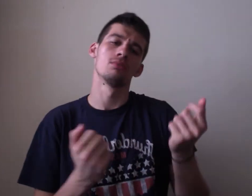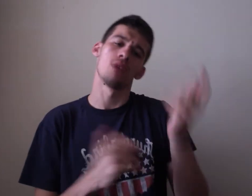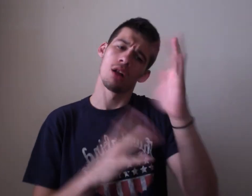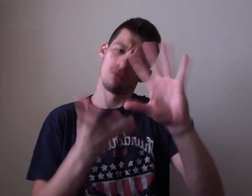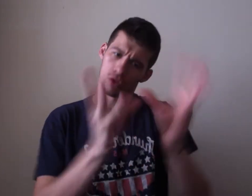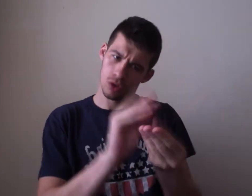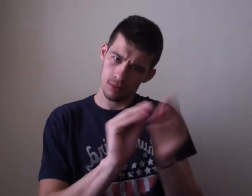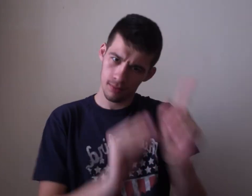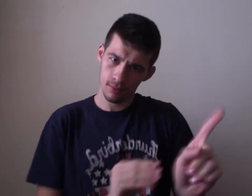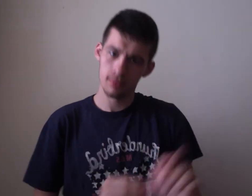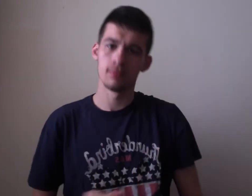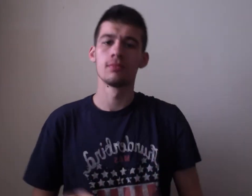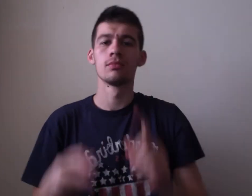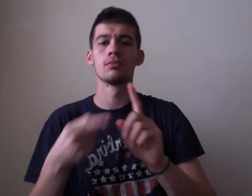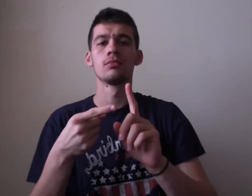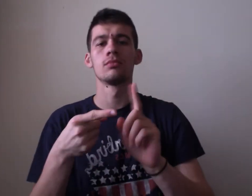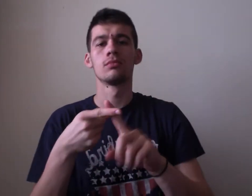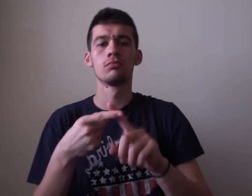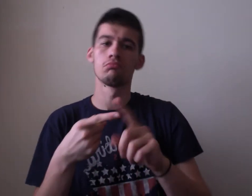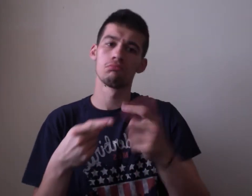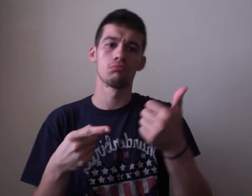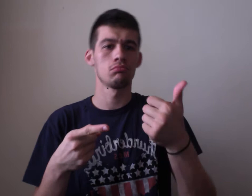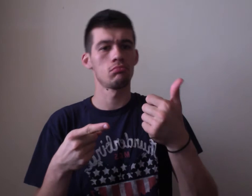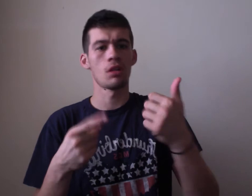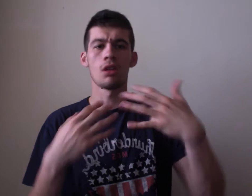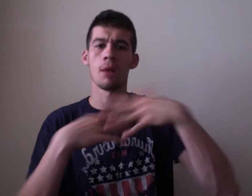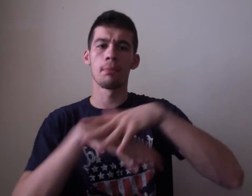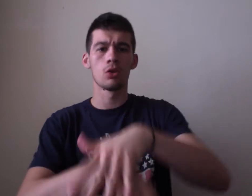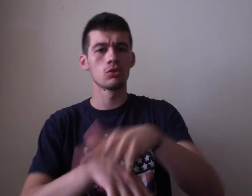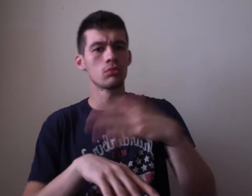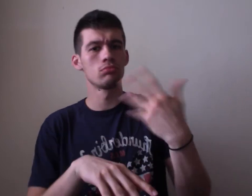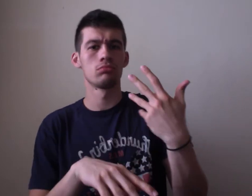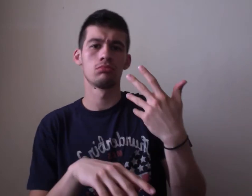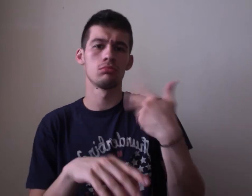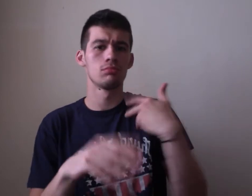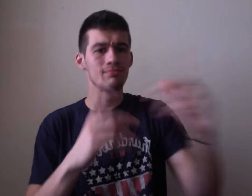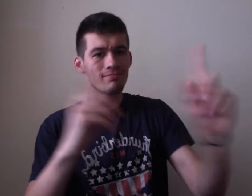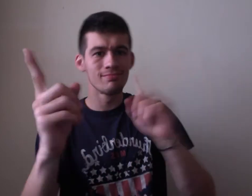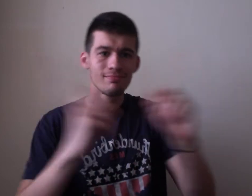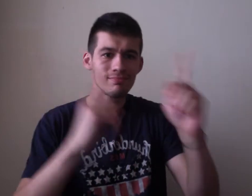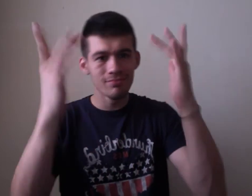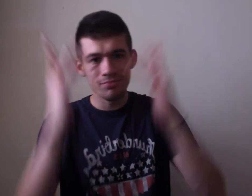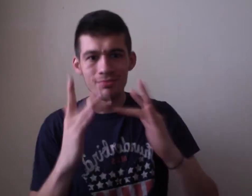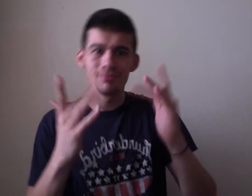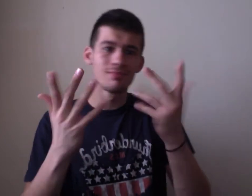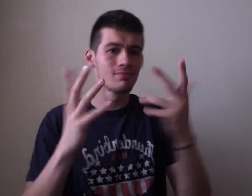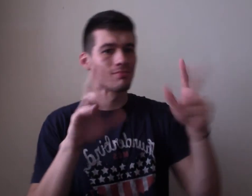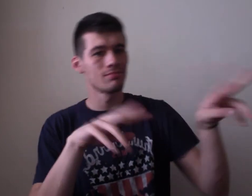No problem. I've got to tell you, it looks fantastic. Well, thank you. Thank you. Have a good day, Okay, you too.